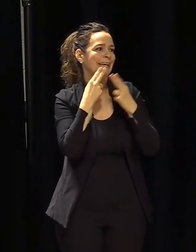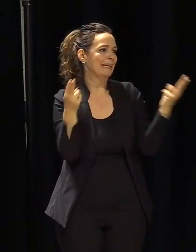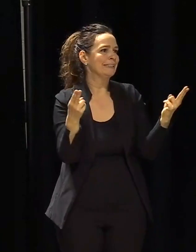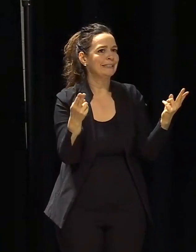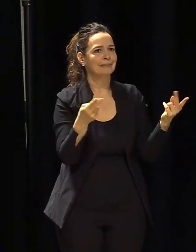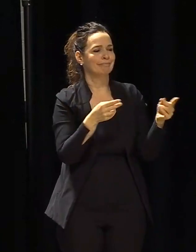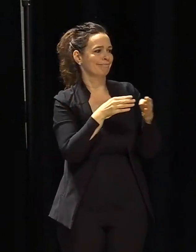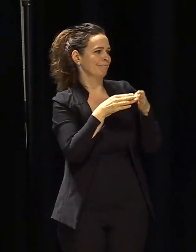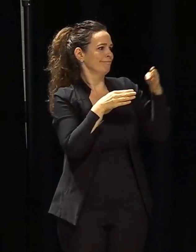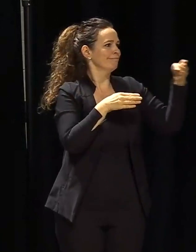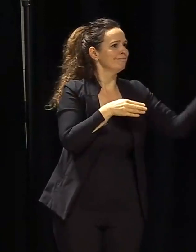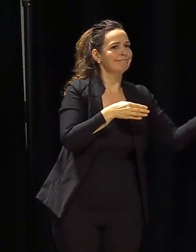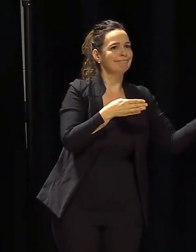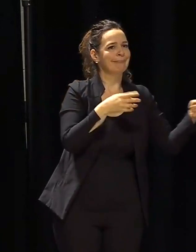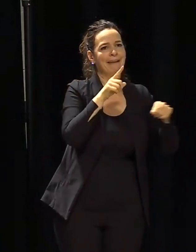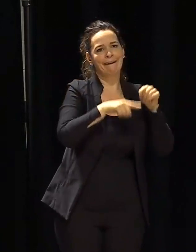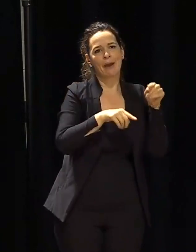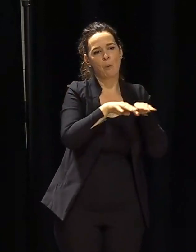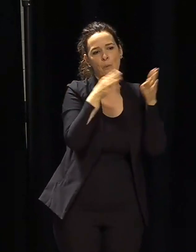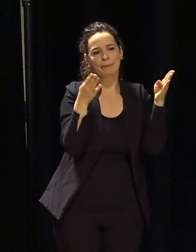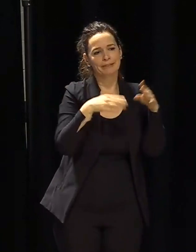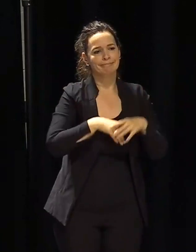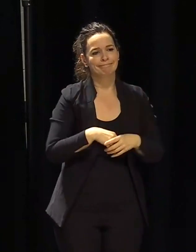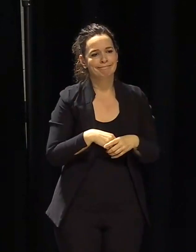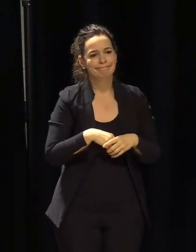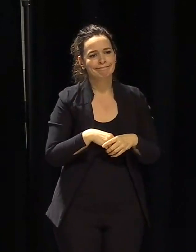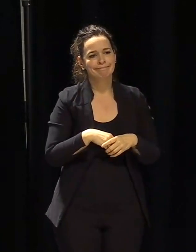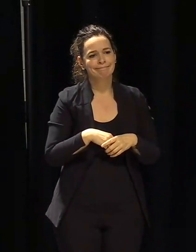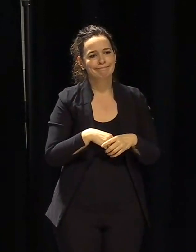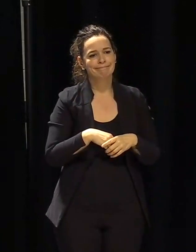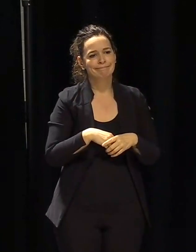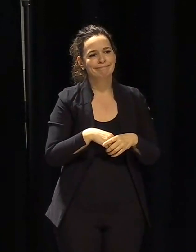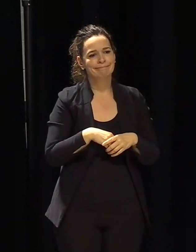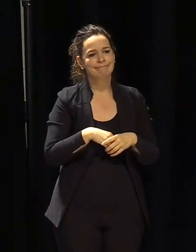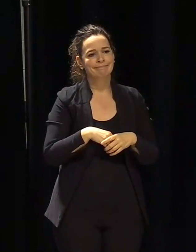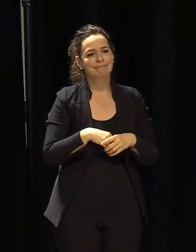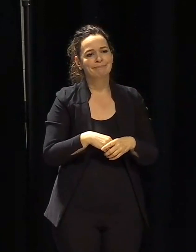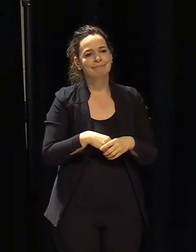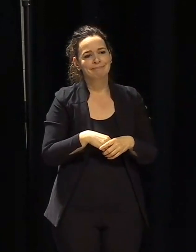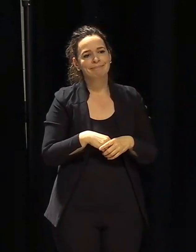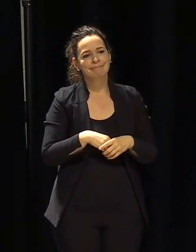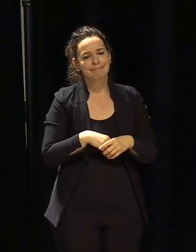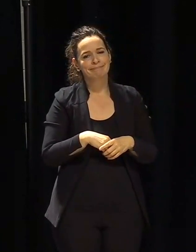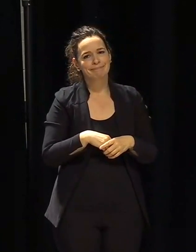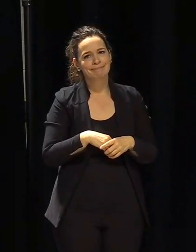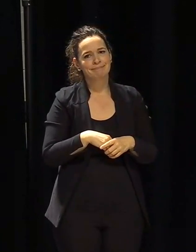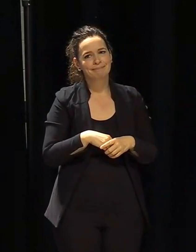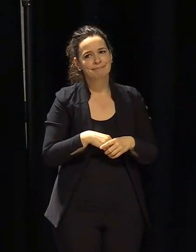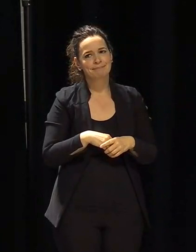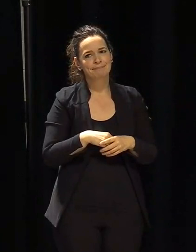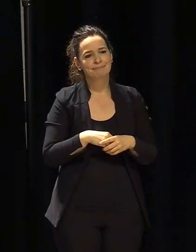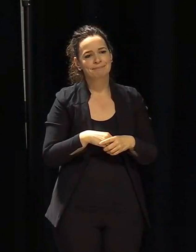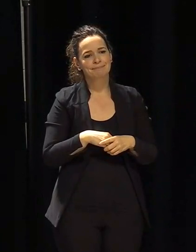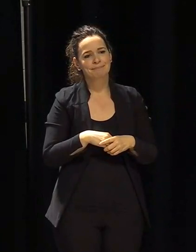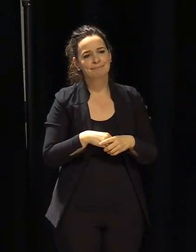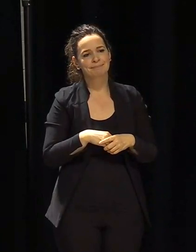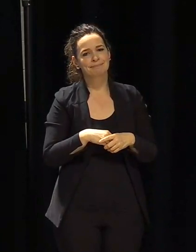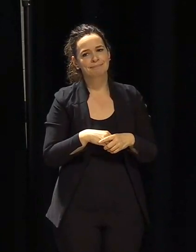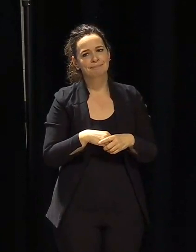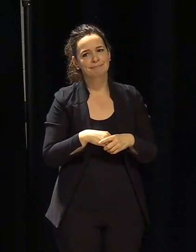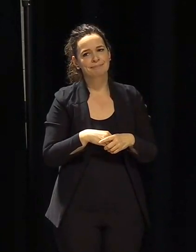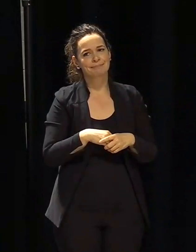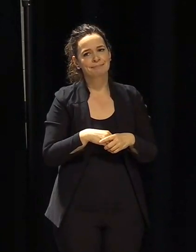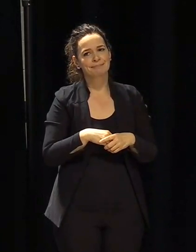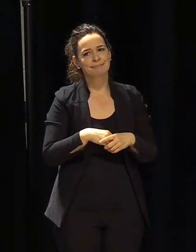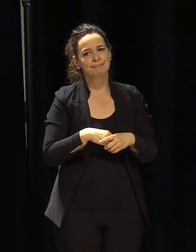I know you said that our hospitals are in fairly good shape right now in terms of bed capacity, not so much with the staffing. Right. But